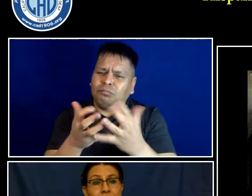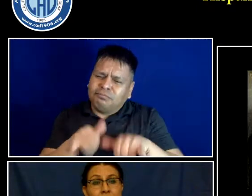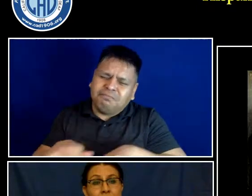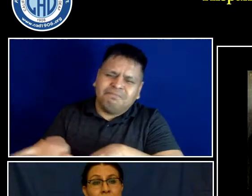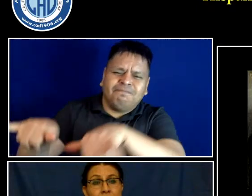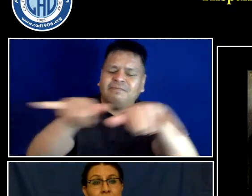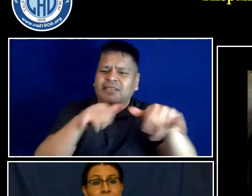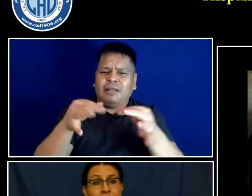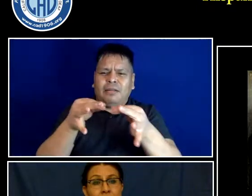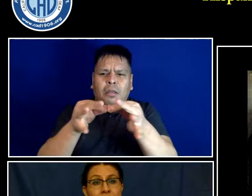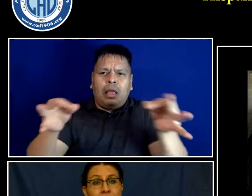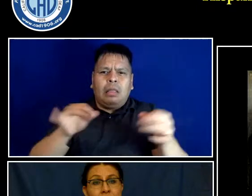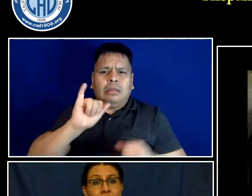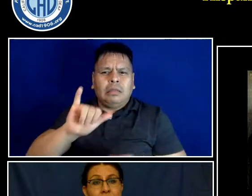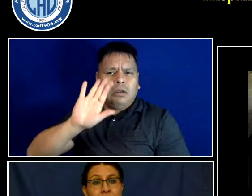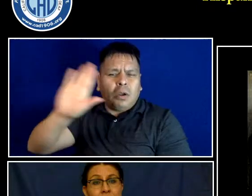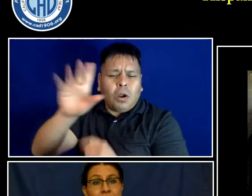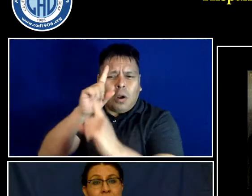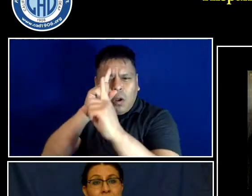wanted was an area,